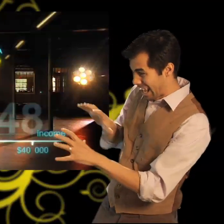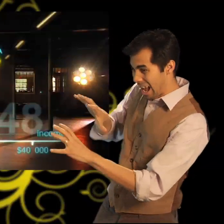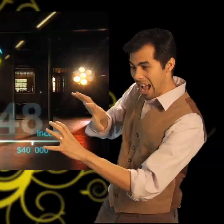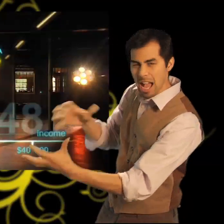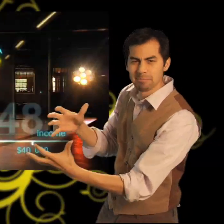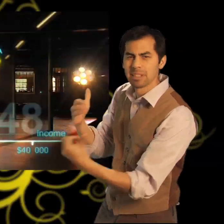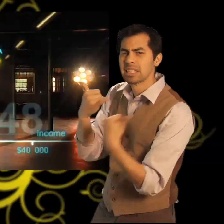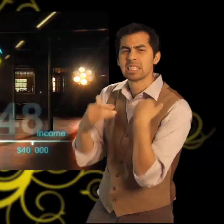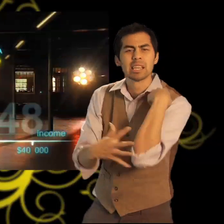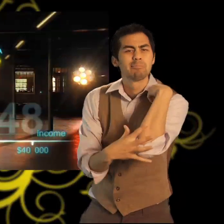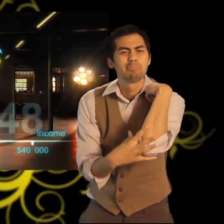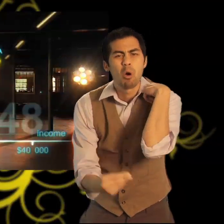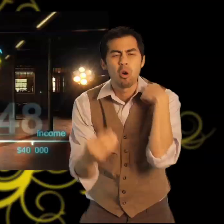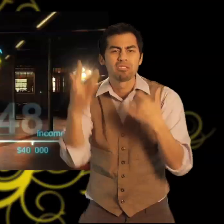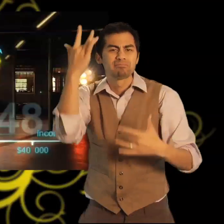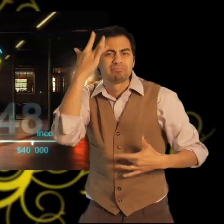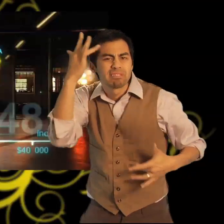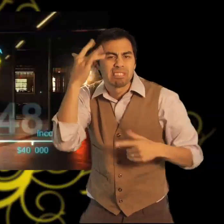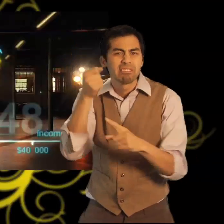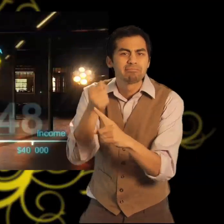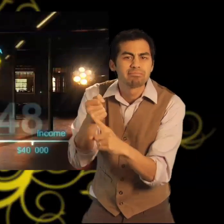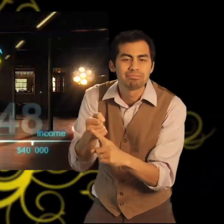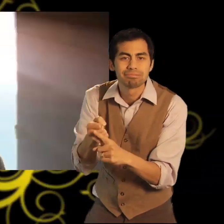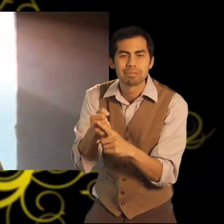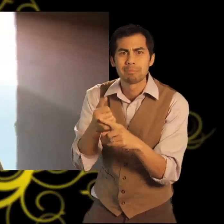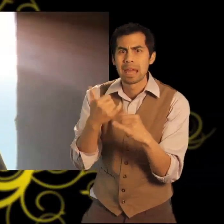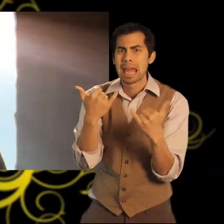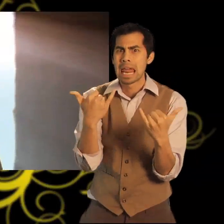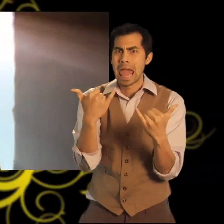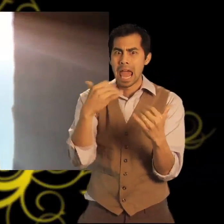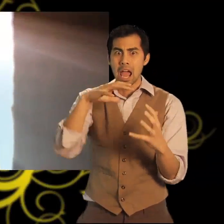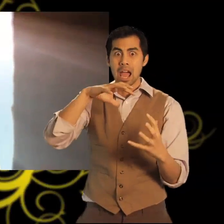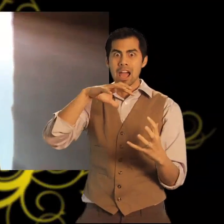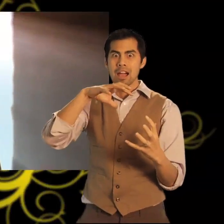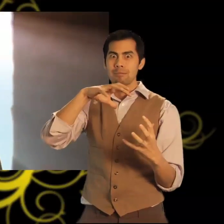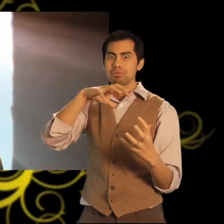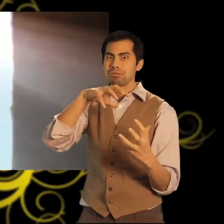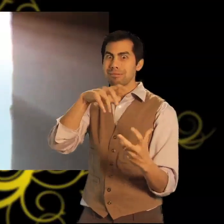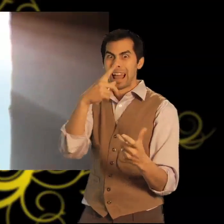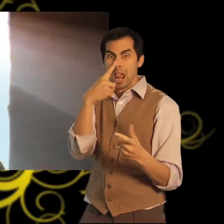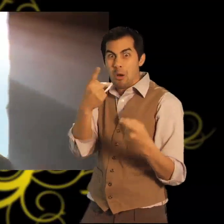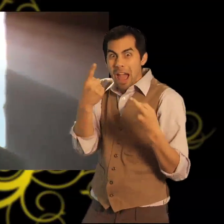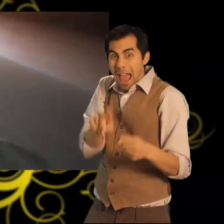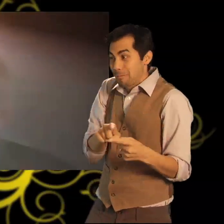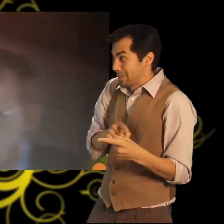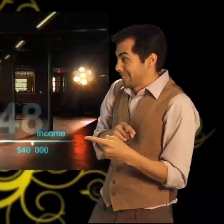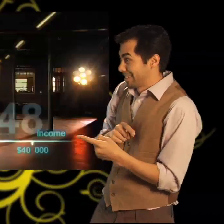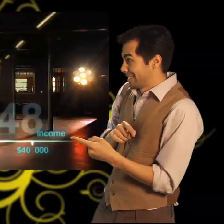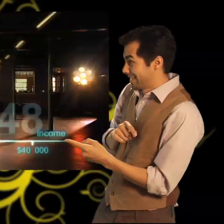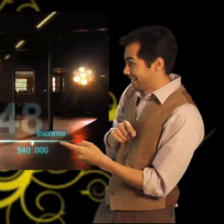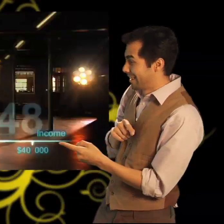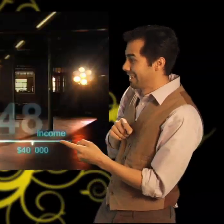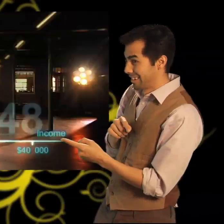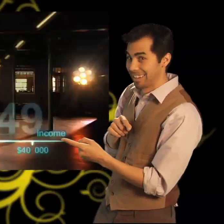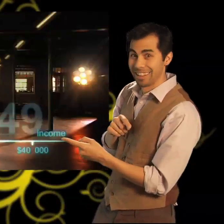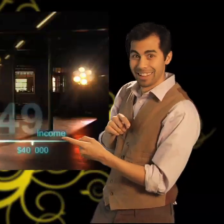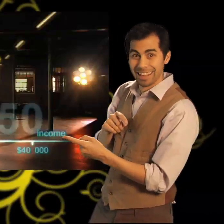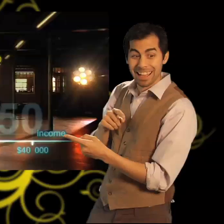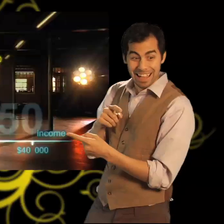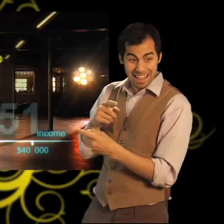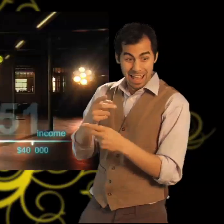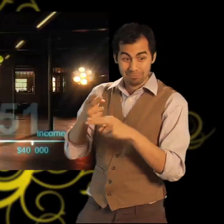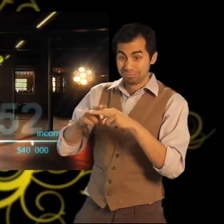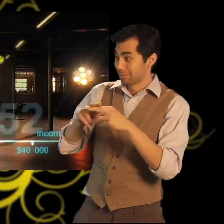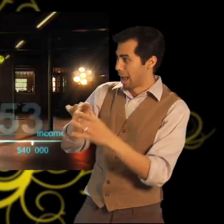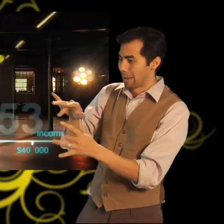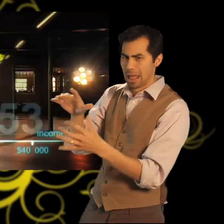and Indonesia, they were still poor and sick down here. But look what is about to happen. Here we go again. In my lifetime,